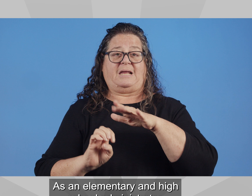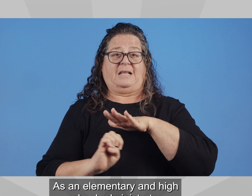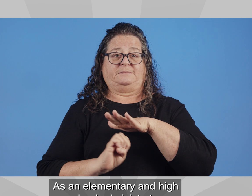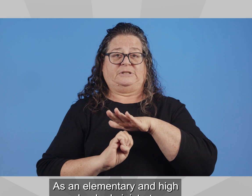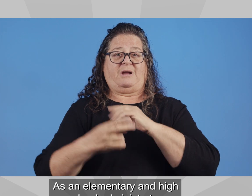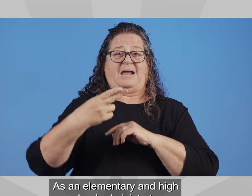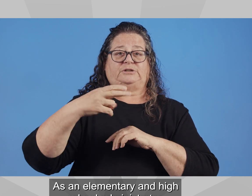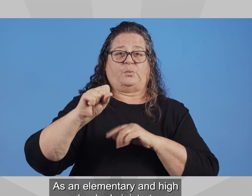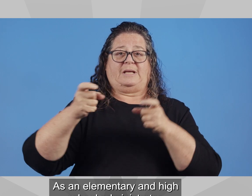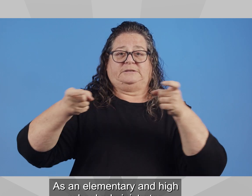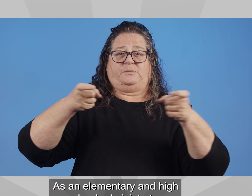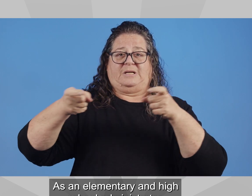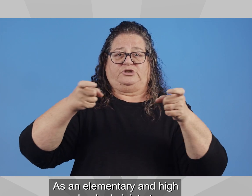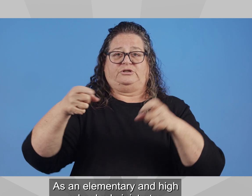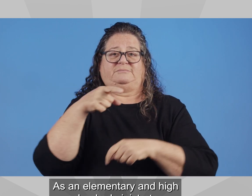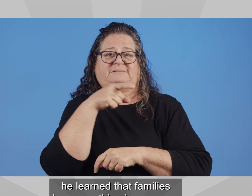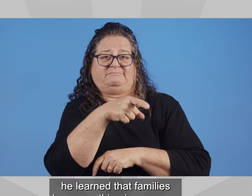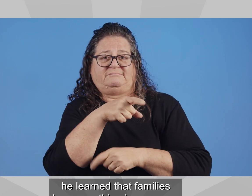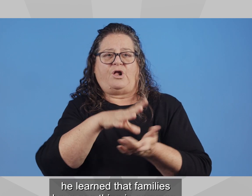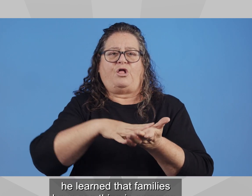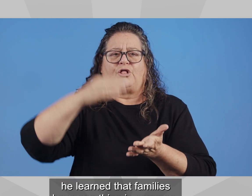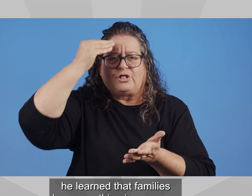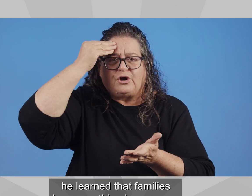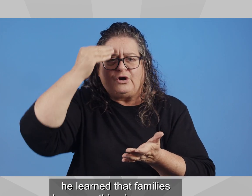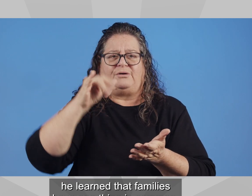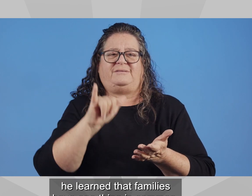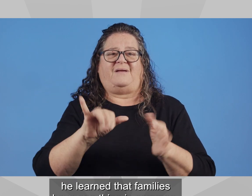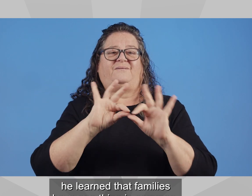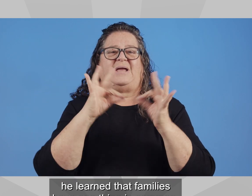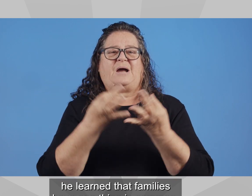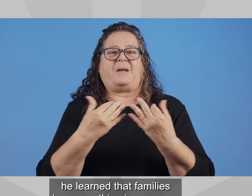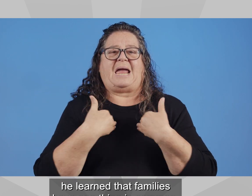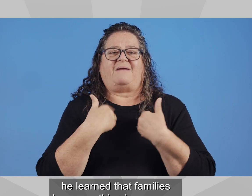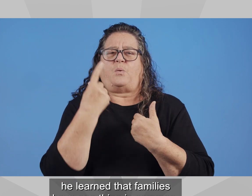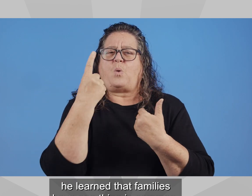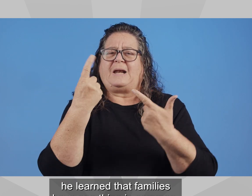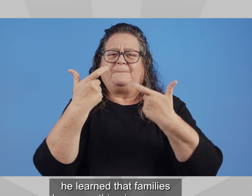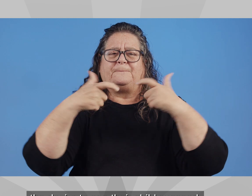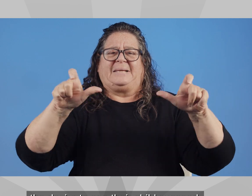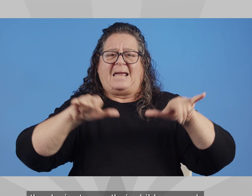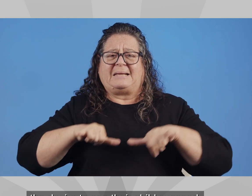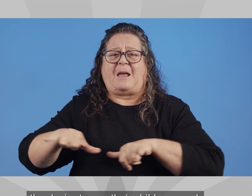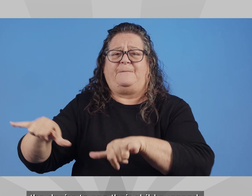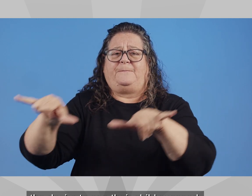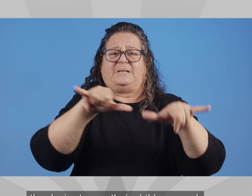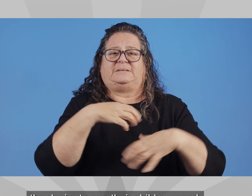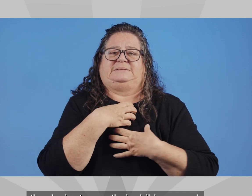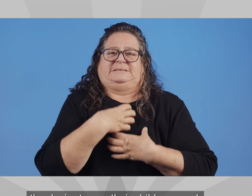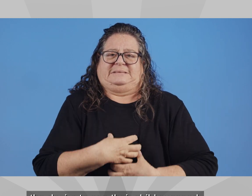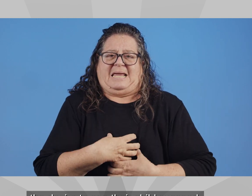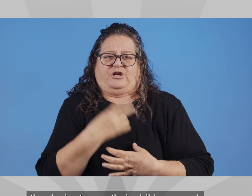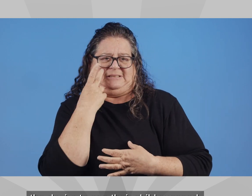As an elementary and high school administrator, he learned that families have one thing in common: the desire to see